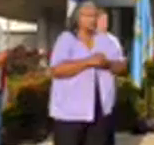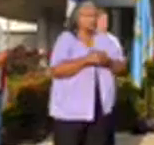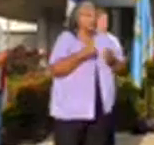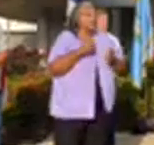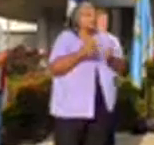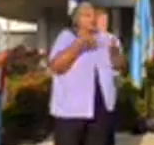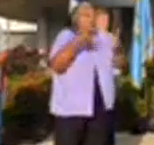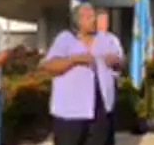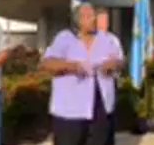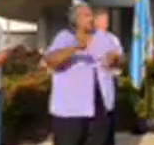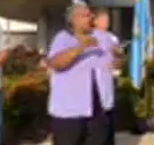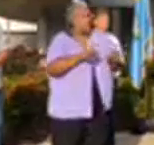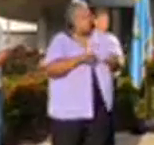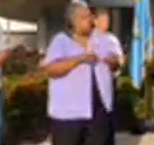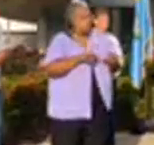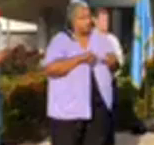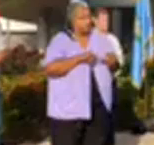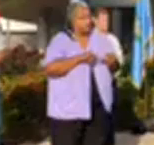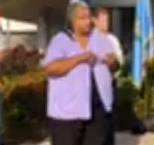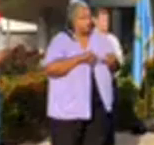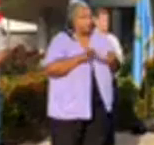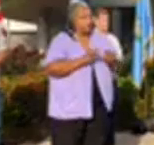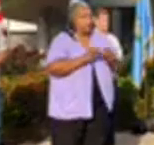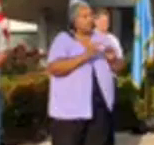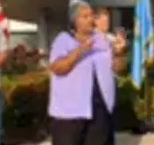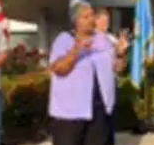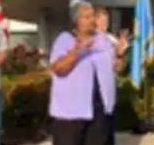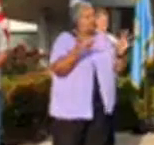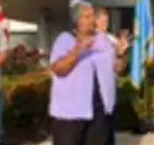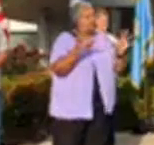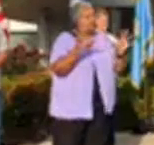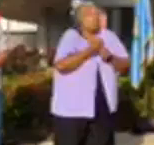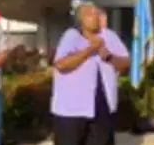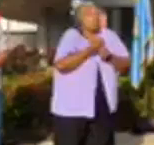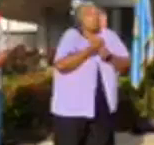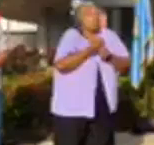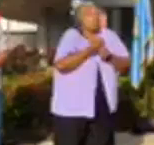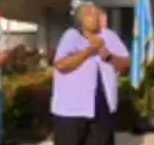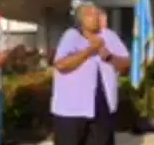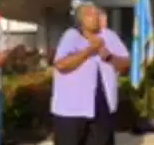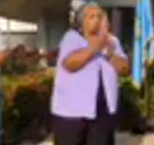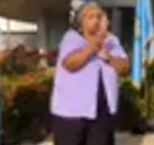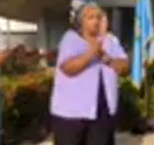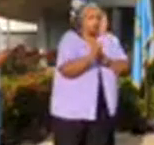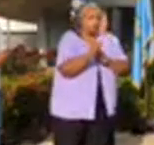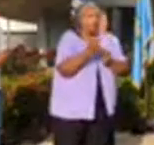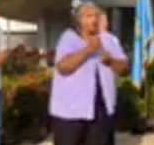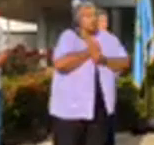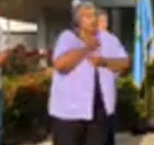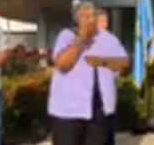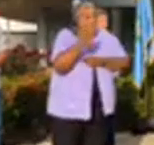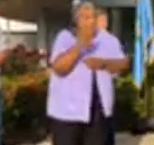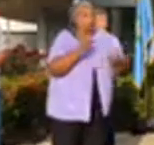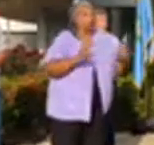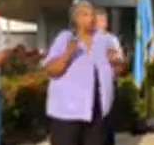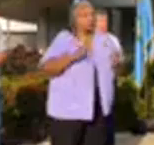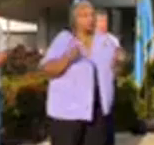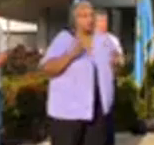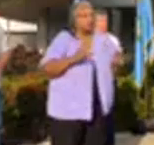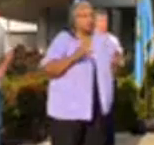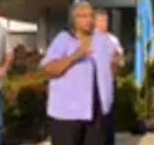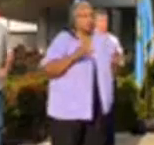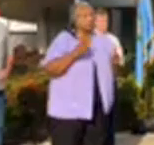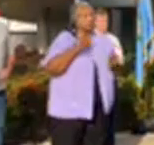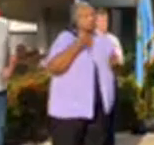in common, and we certainly have the love for our great city, love for our people. And in the past